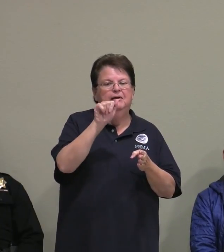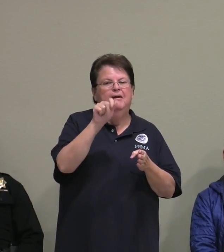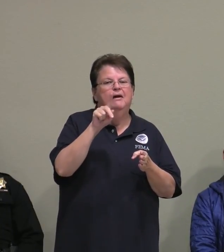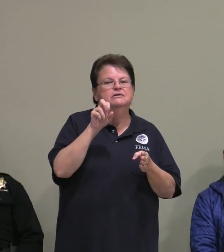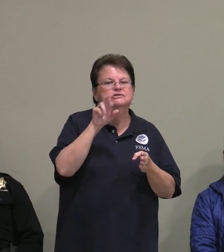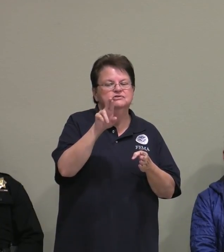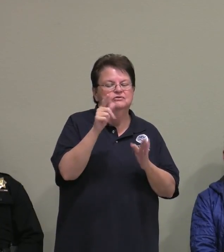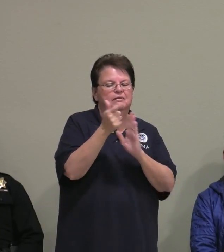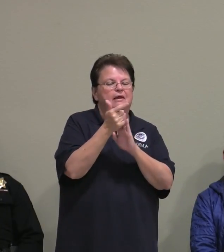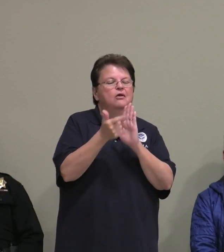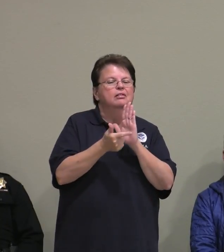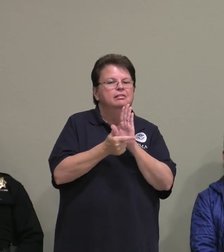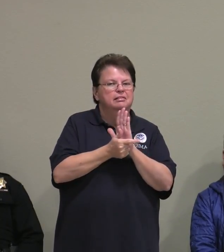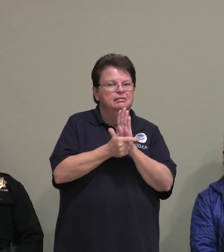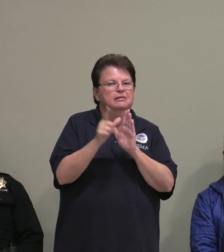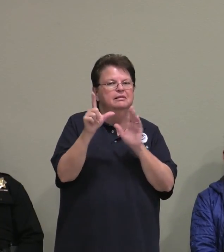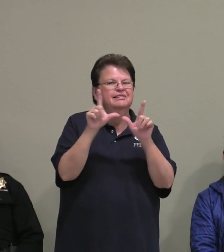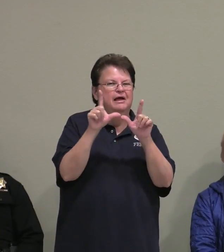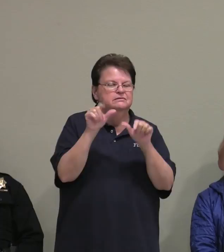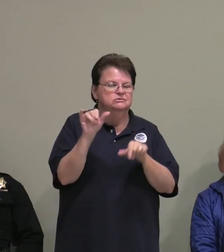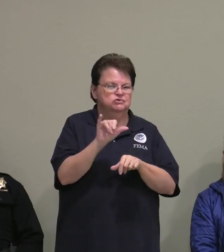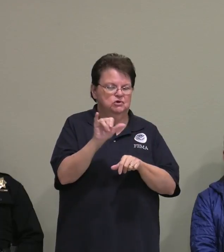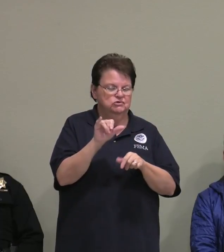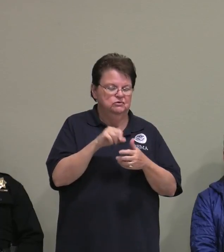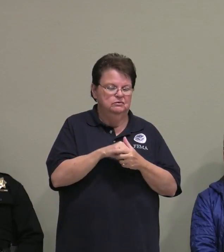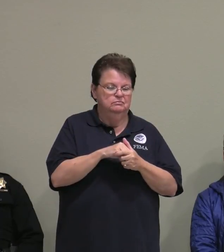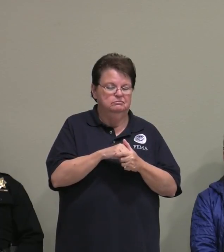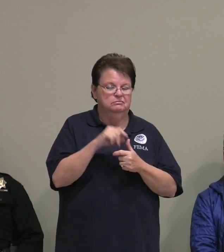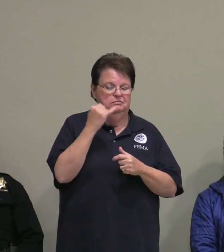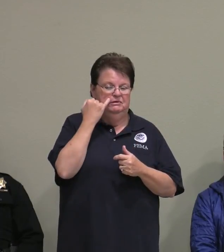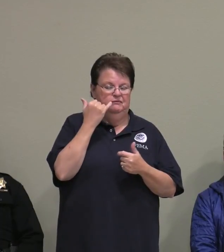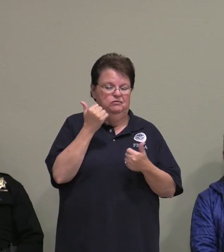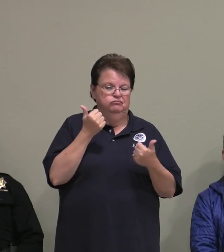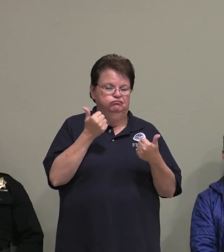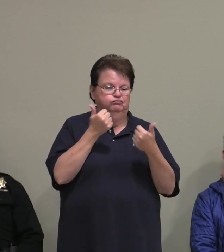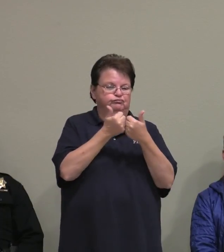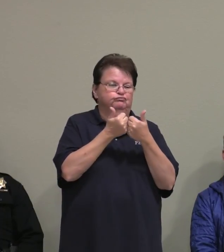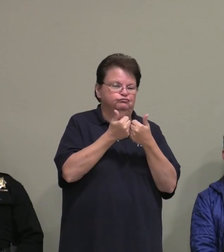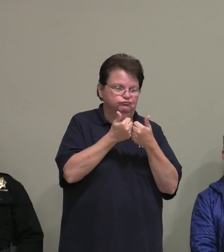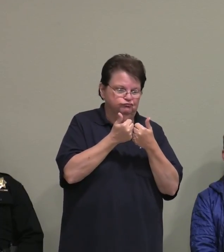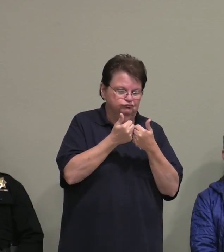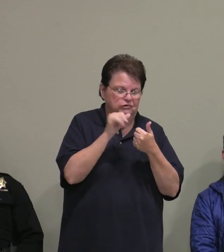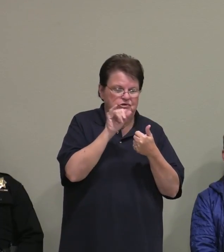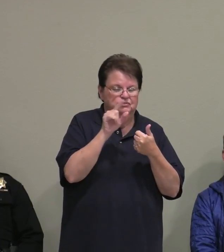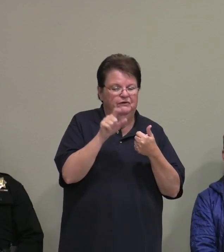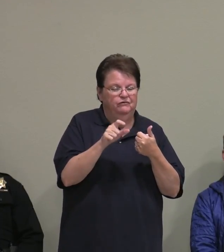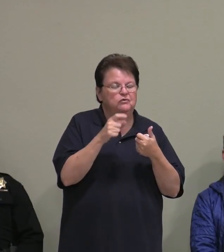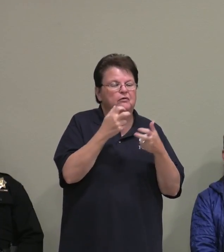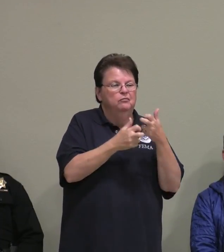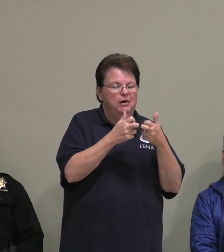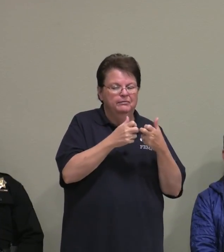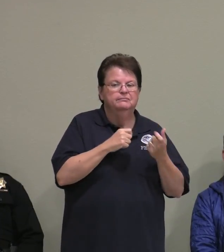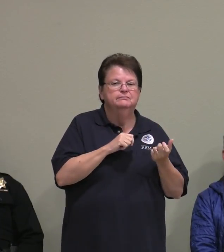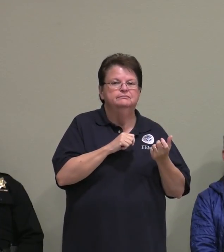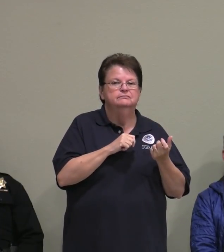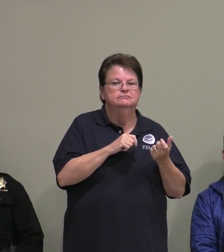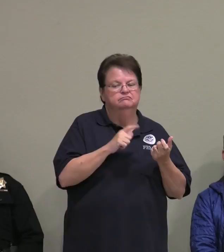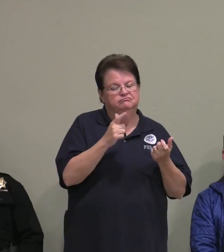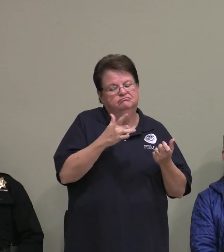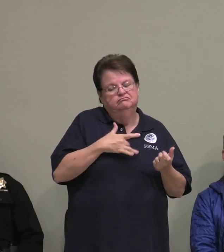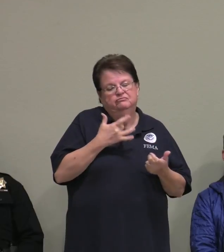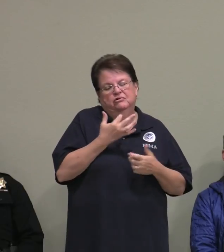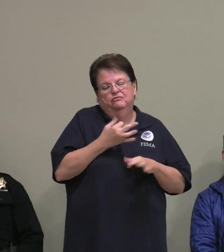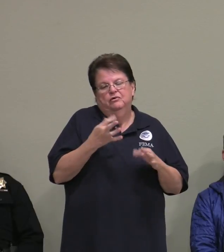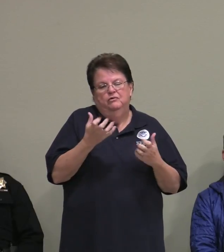also licensed by the department that are there to help you should you run into an impasse and need their help. Number one, feel free